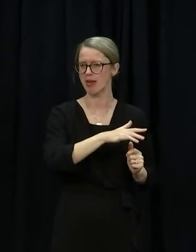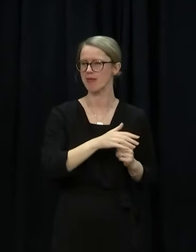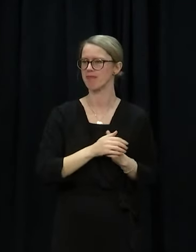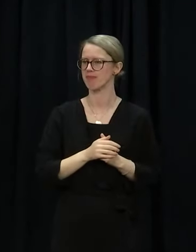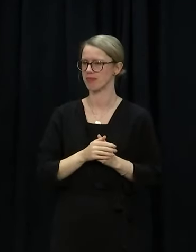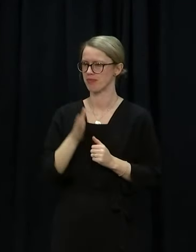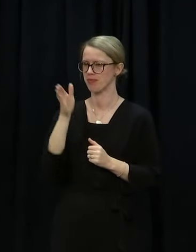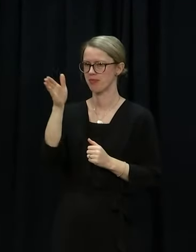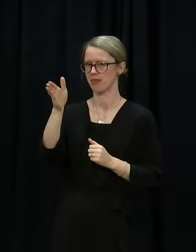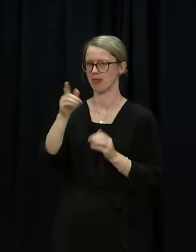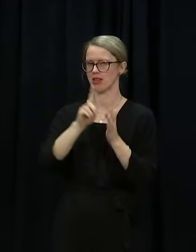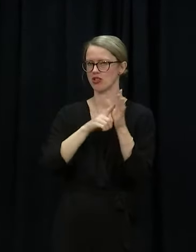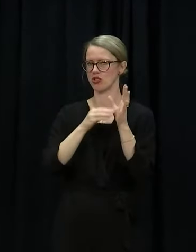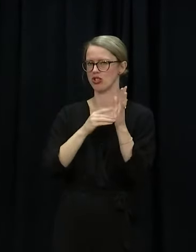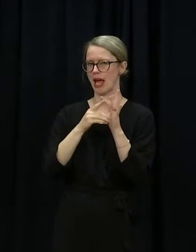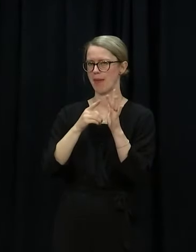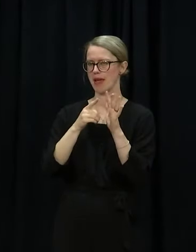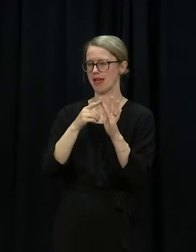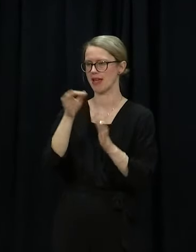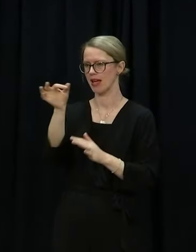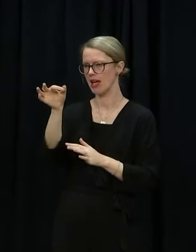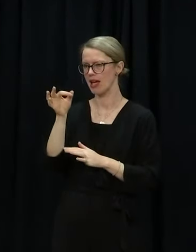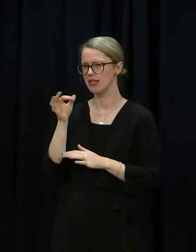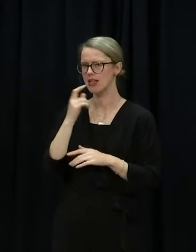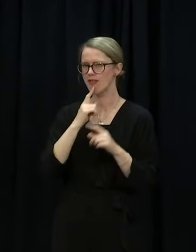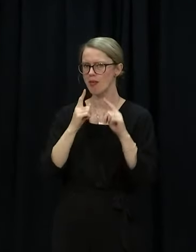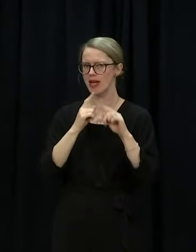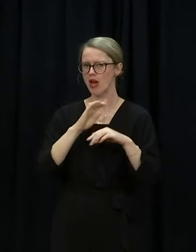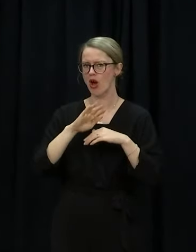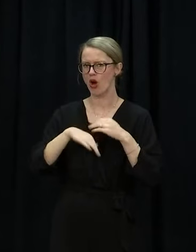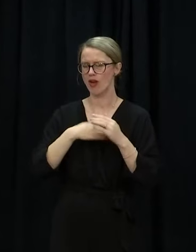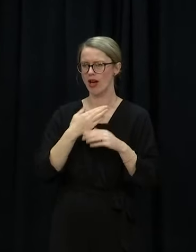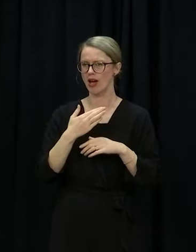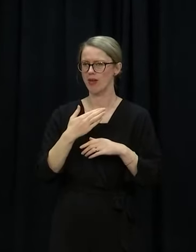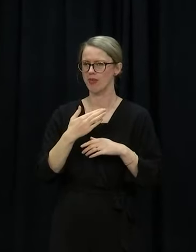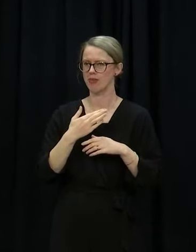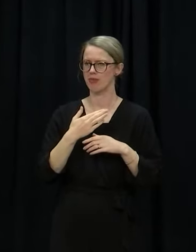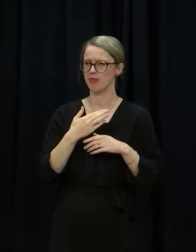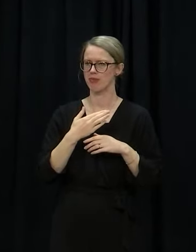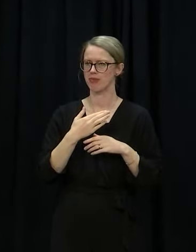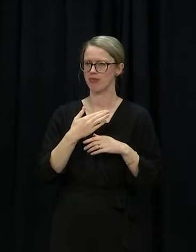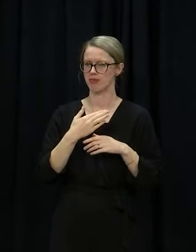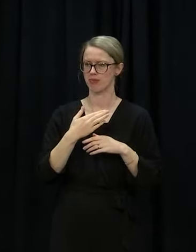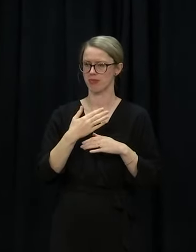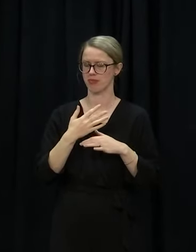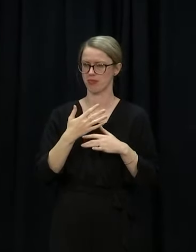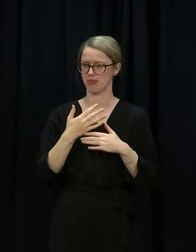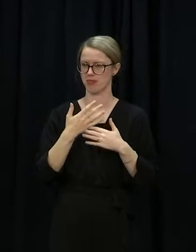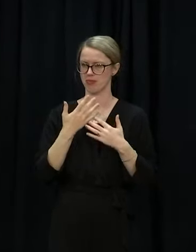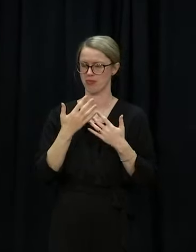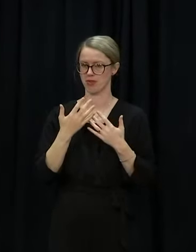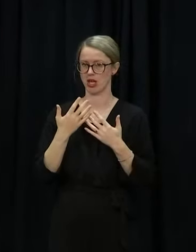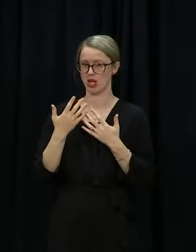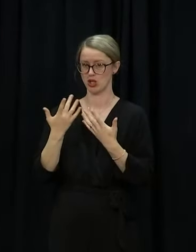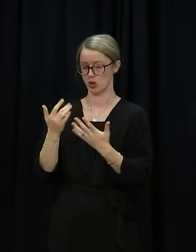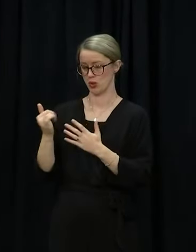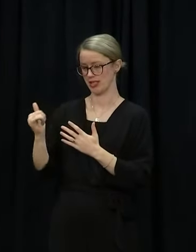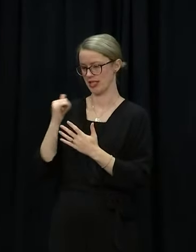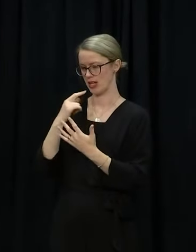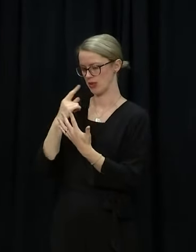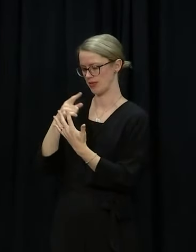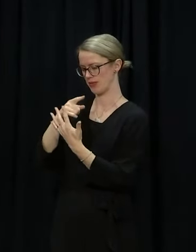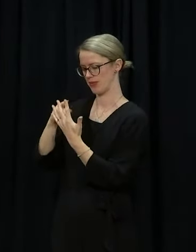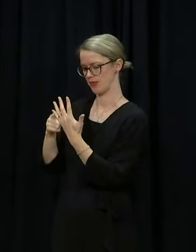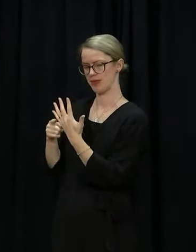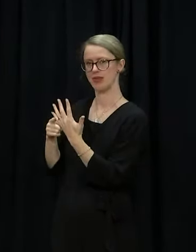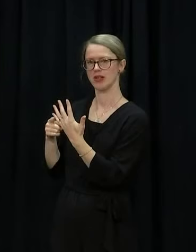I? Are you able to give us any information at all about the positive cases since you talked about the ones yesterday, including